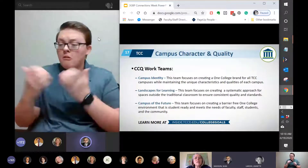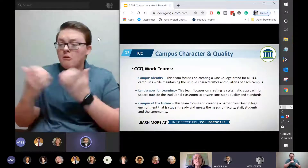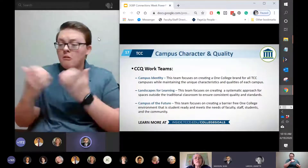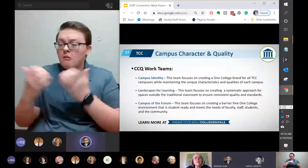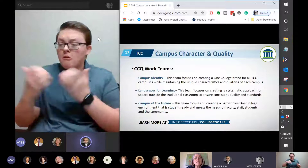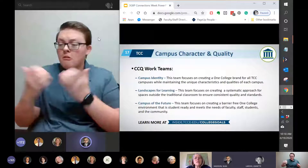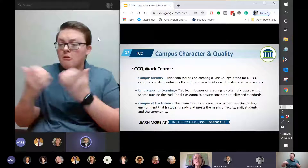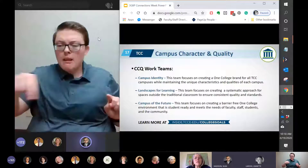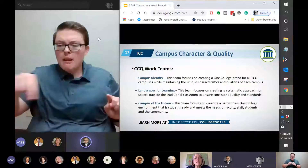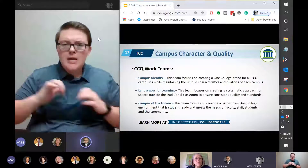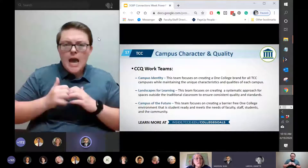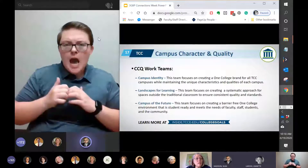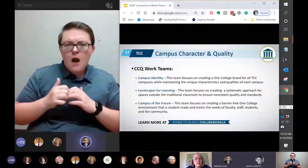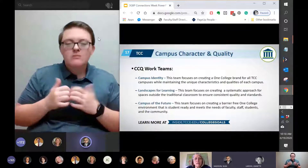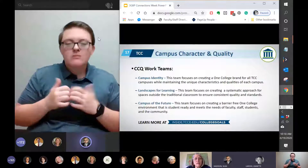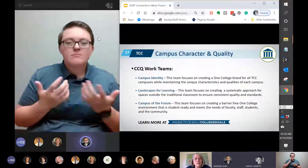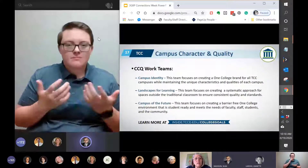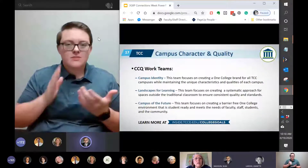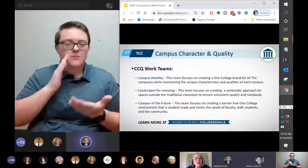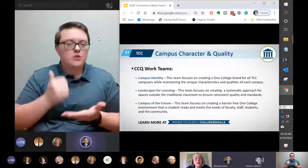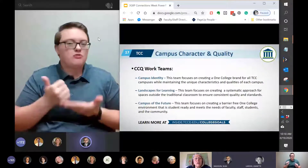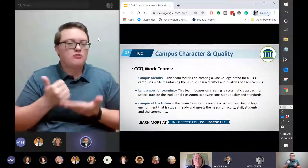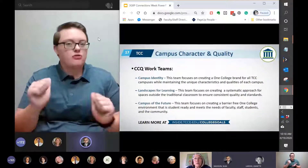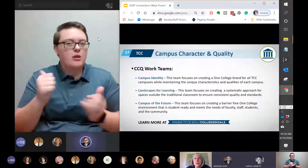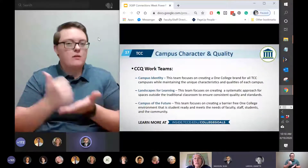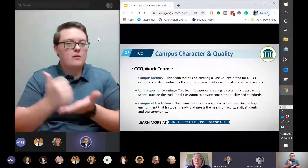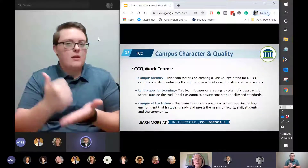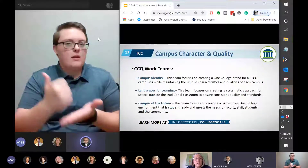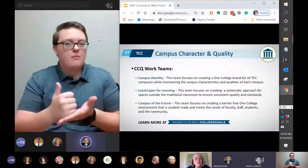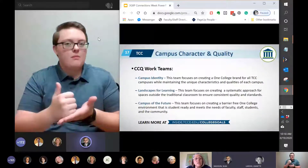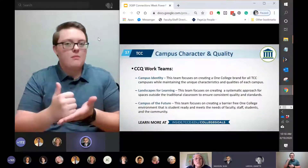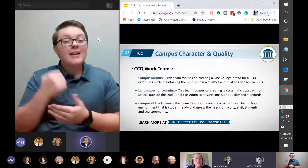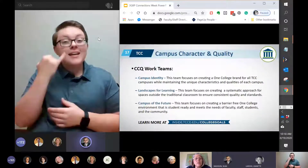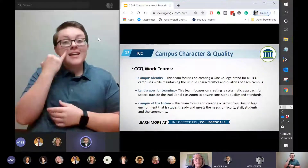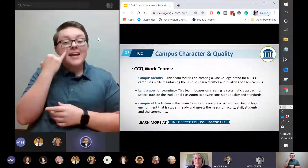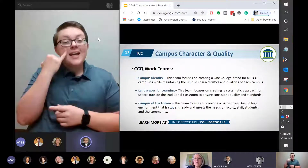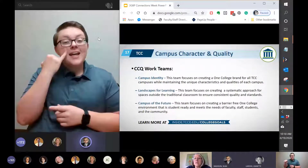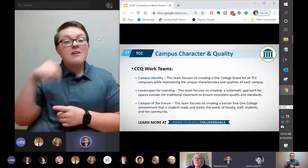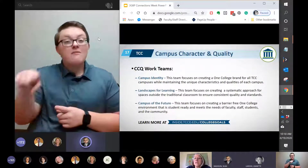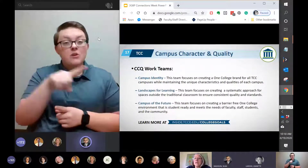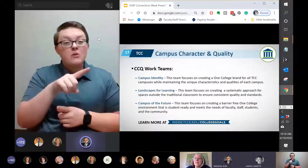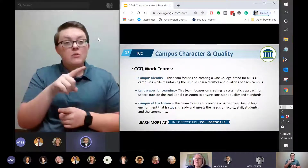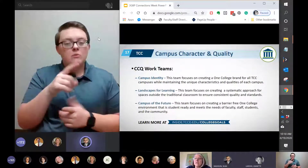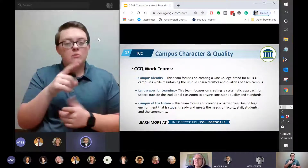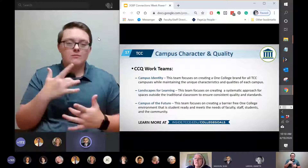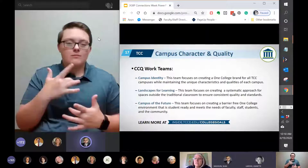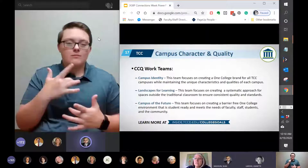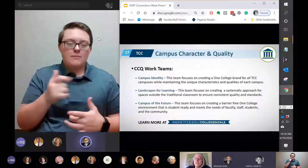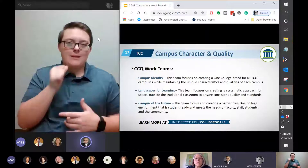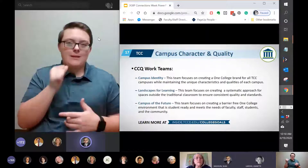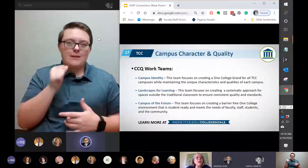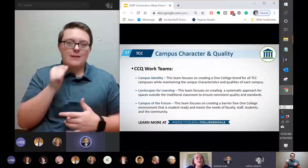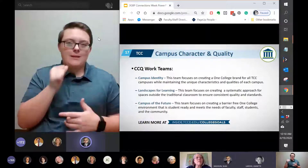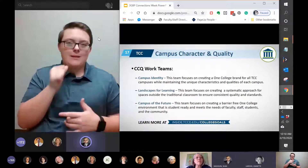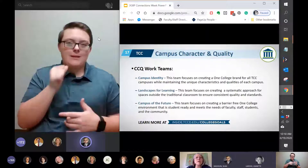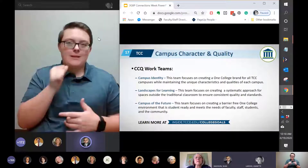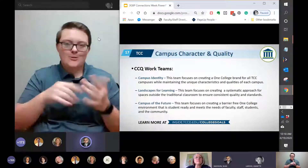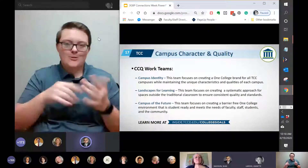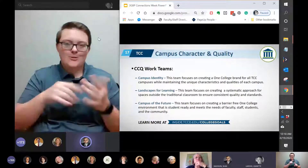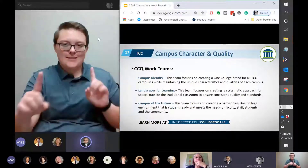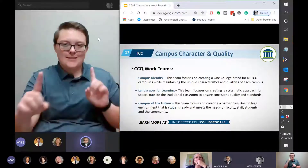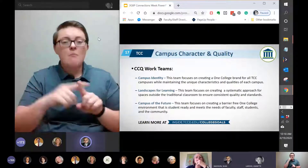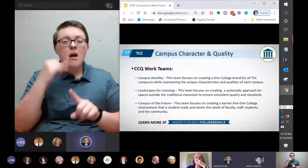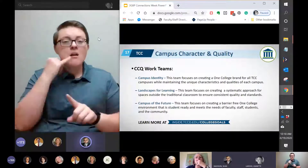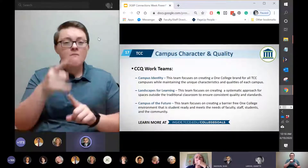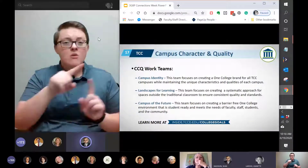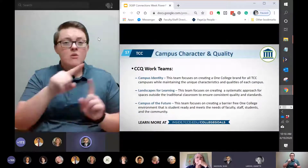you who spend a lot of time when we're not social distancing on the Trinity River campus, you know how difficult it